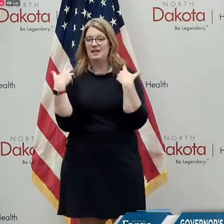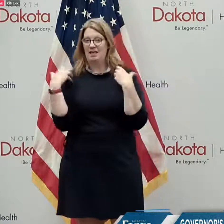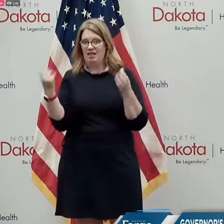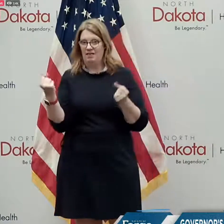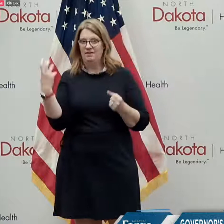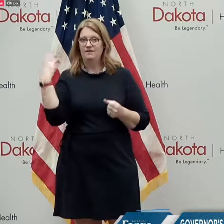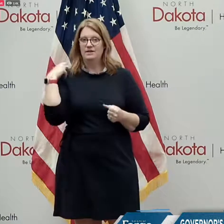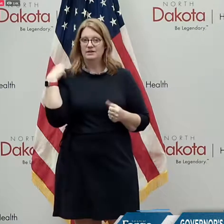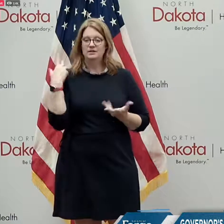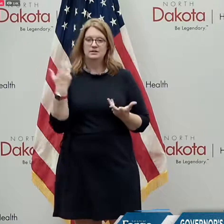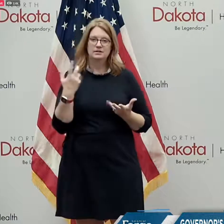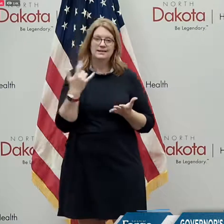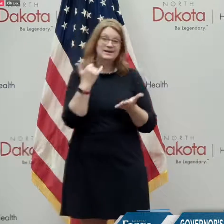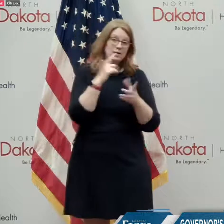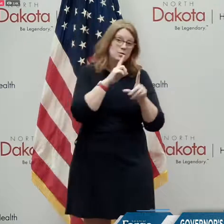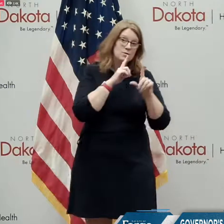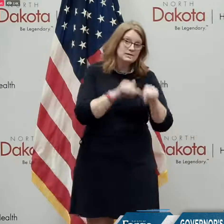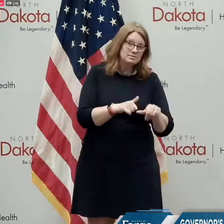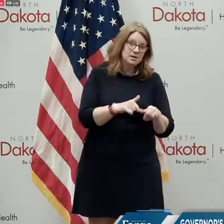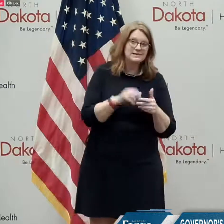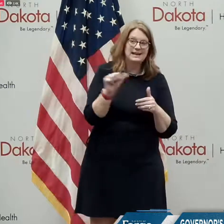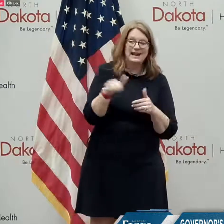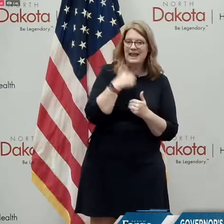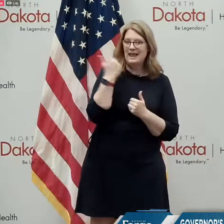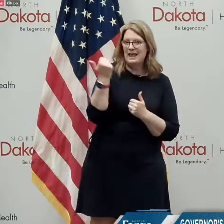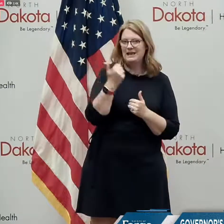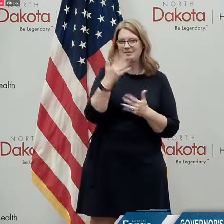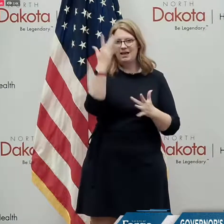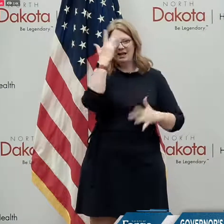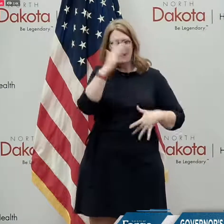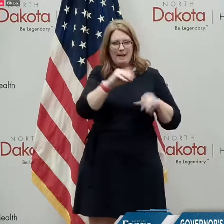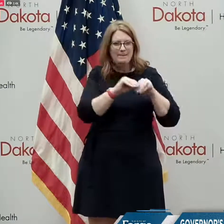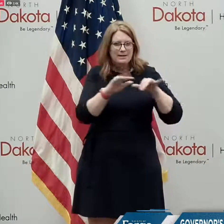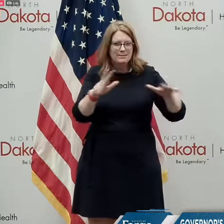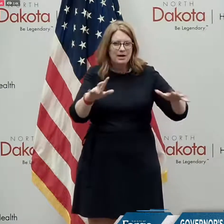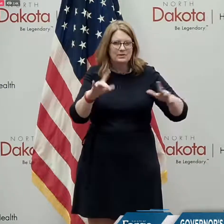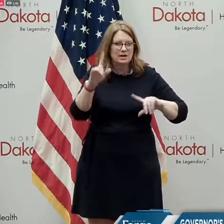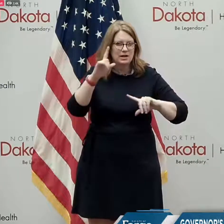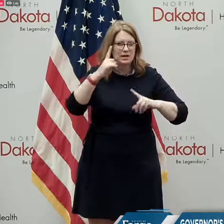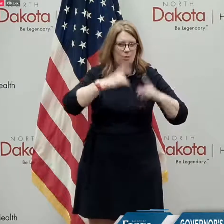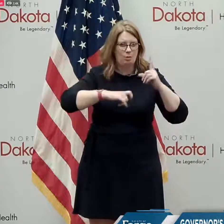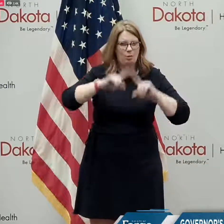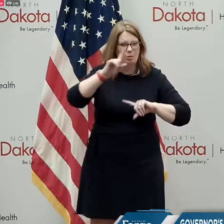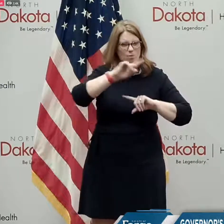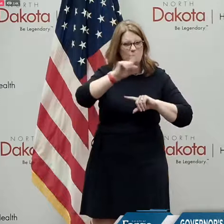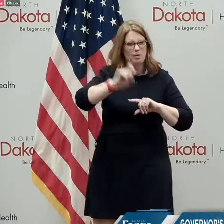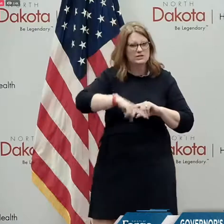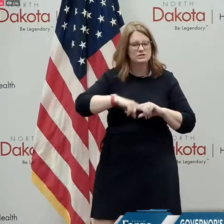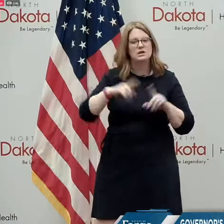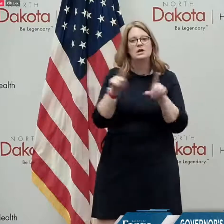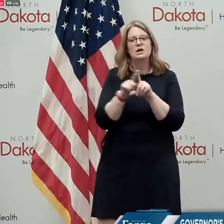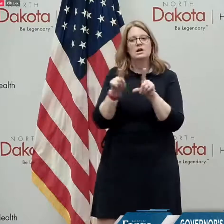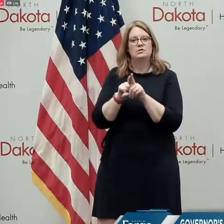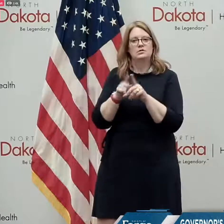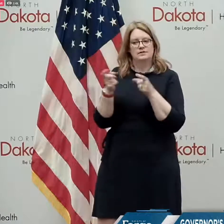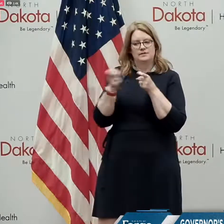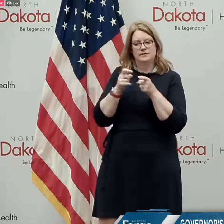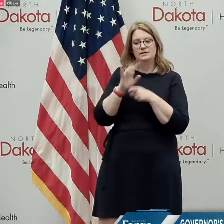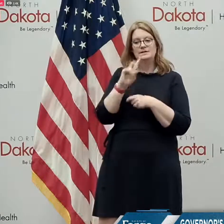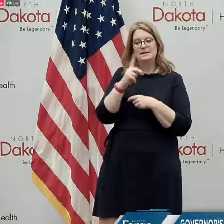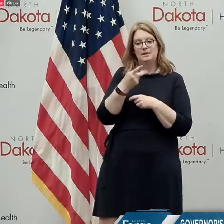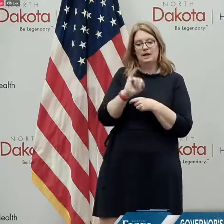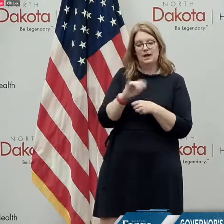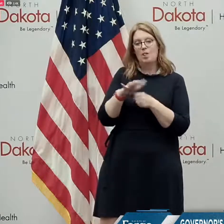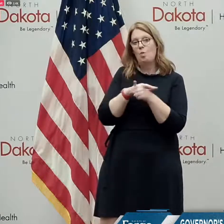to health and epidemiology questions, and facilitate connections with the Department of Health, local